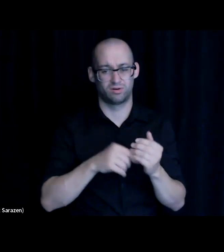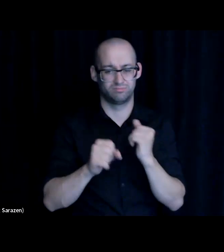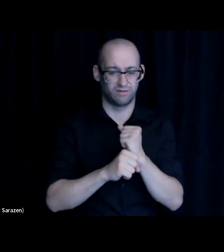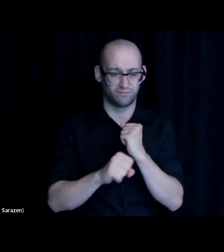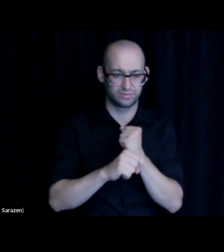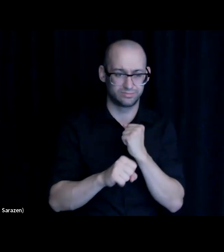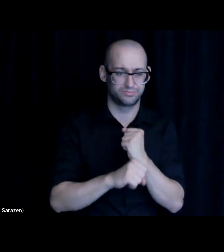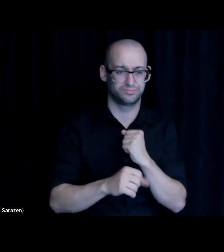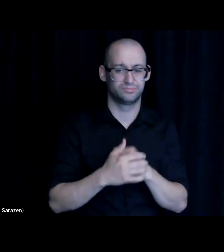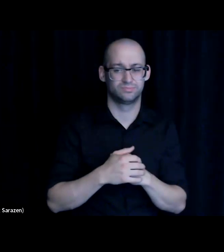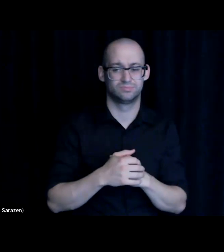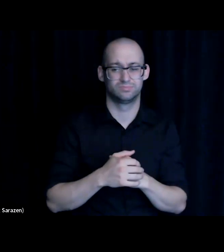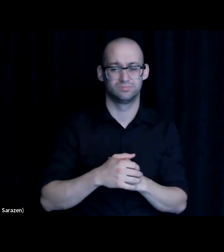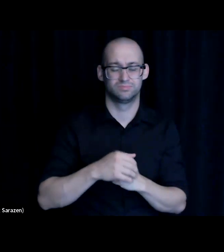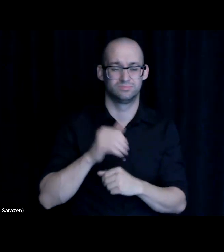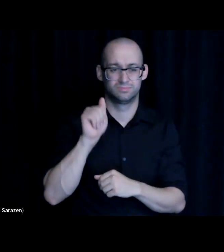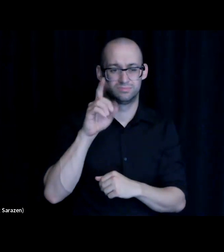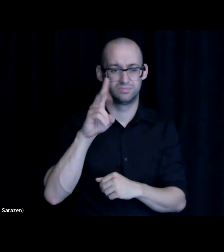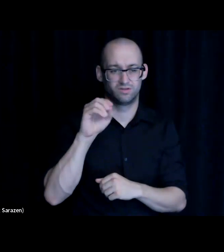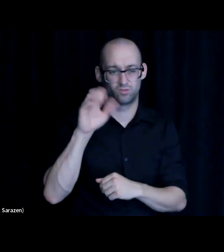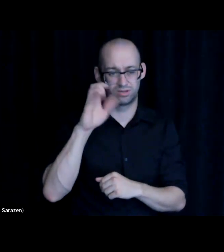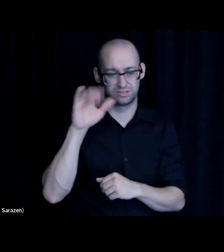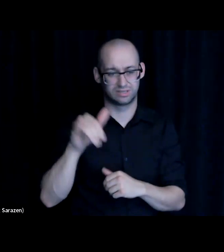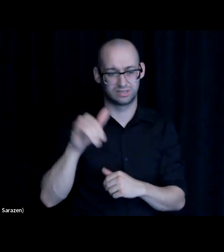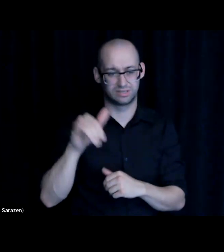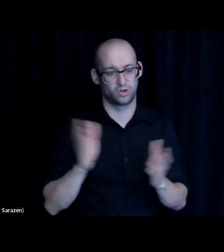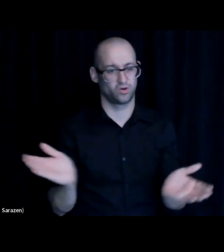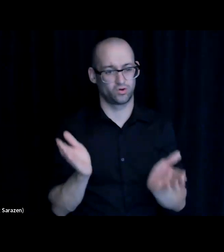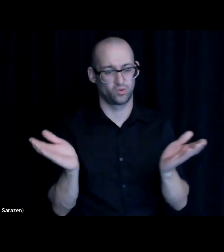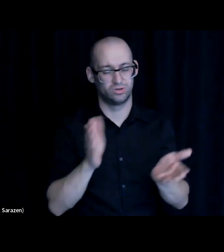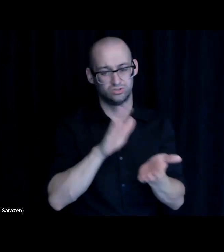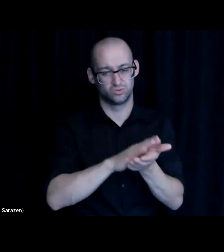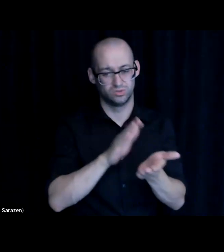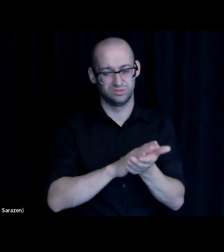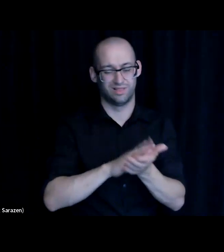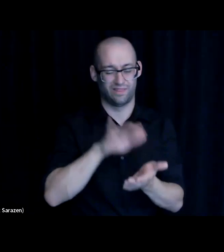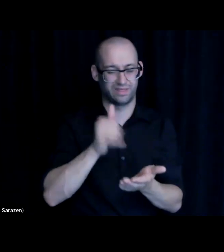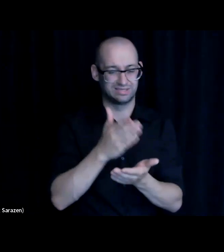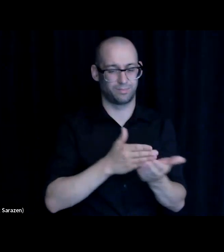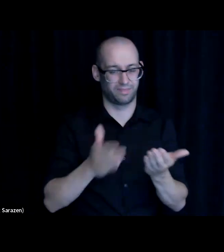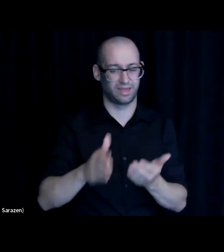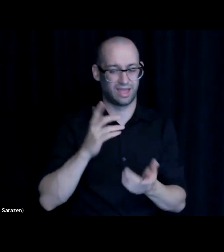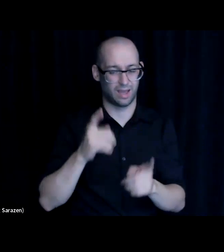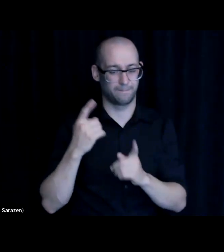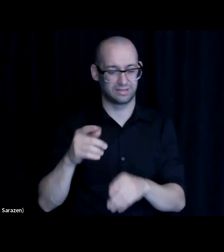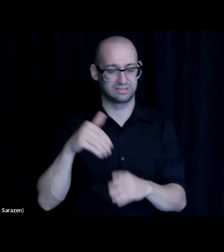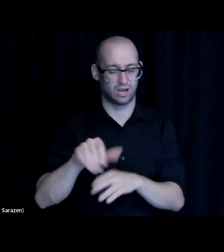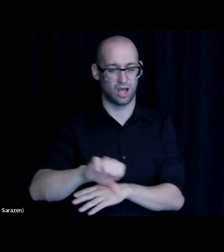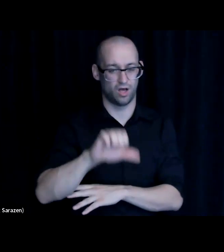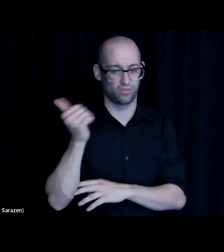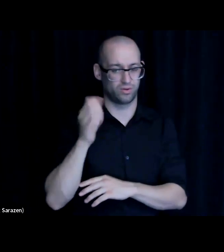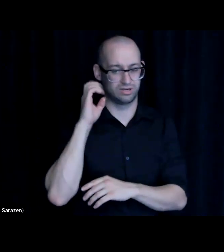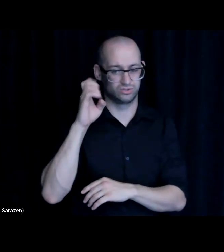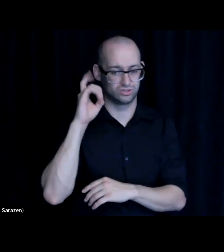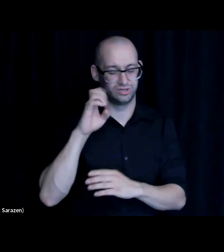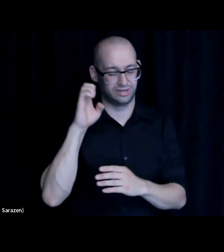rule changes at the federal level. Encouraging schools, and this is something we happened and other education agencies